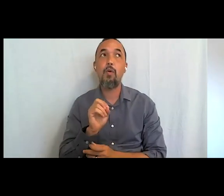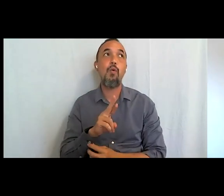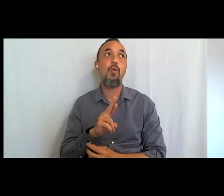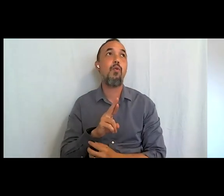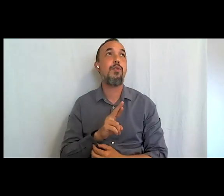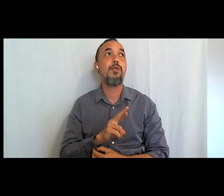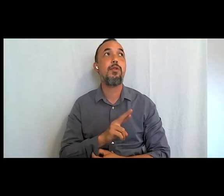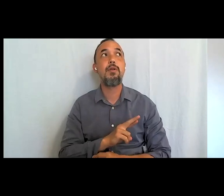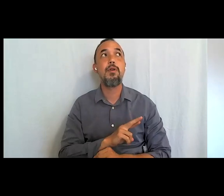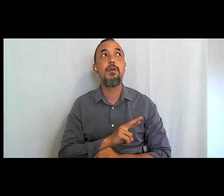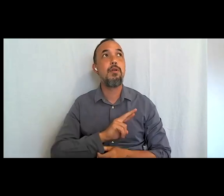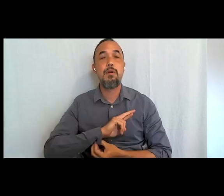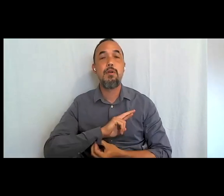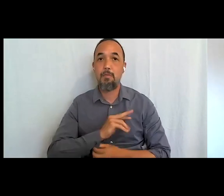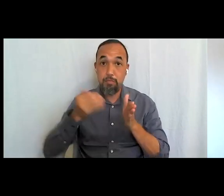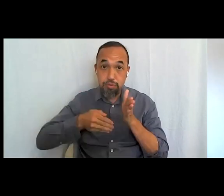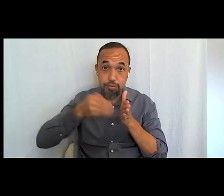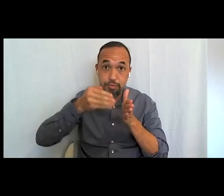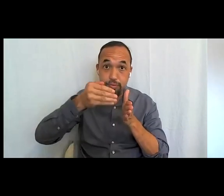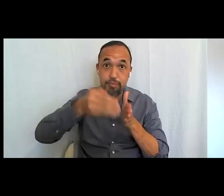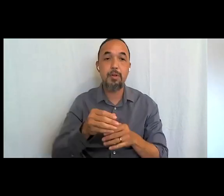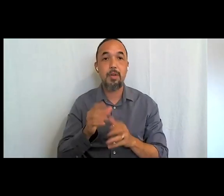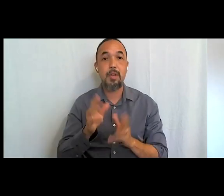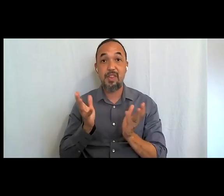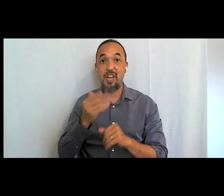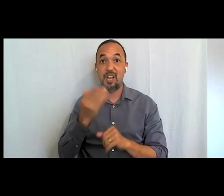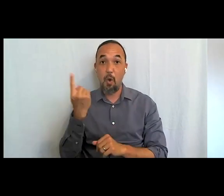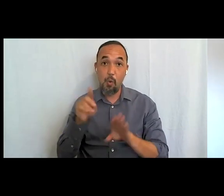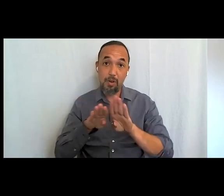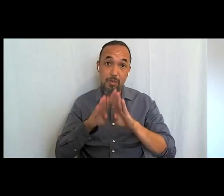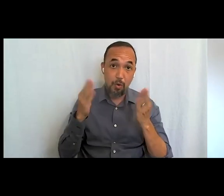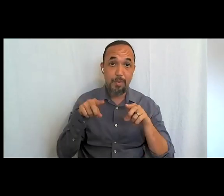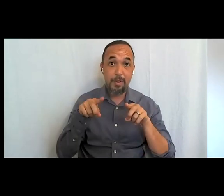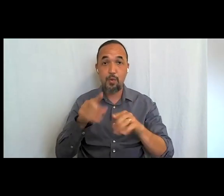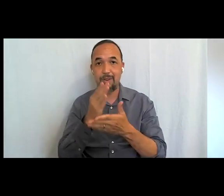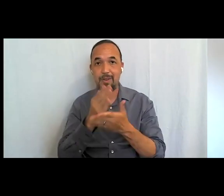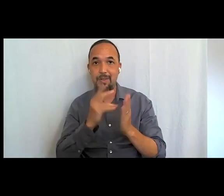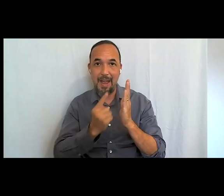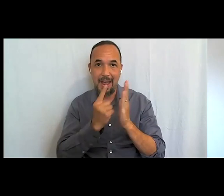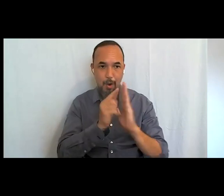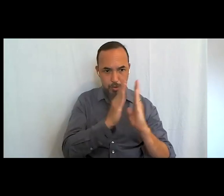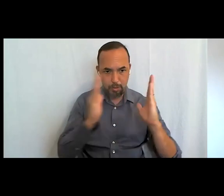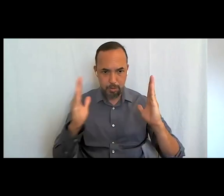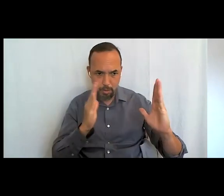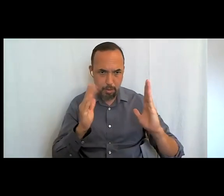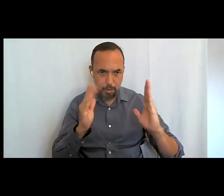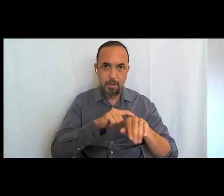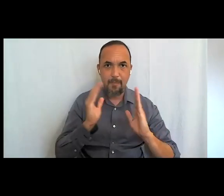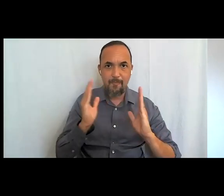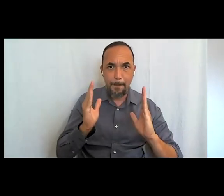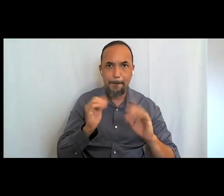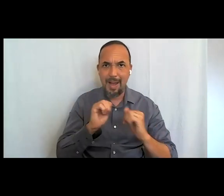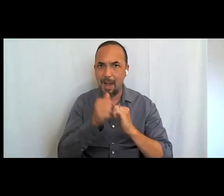going to check in all the time? Is there always going to be some, is the chat always open during certain hours? You know, how do you check in on everybody? You